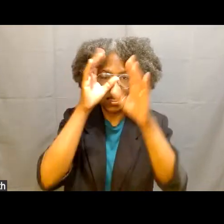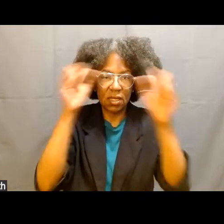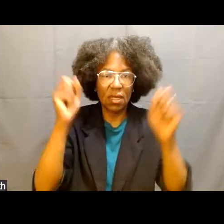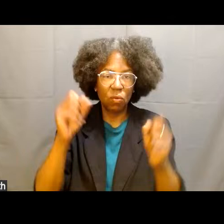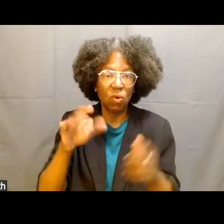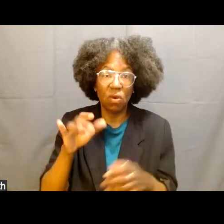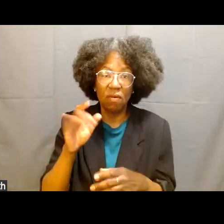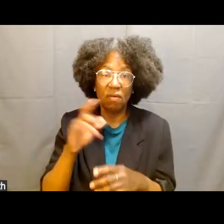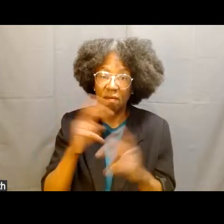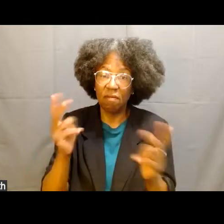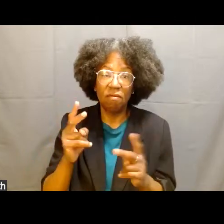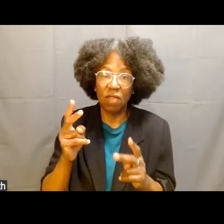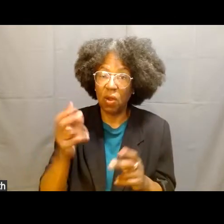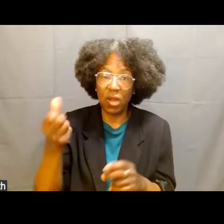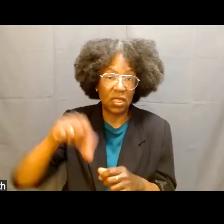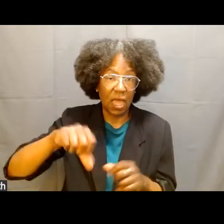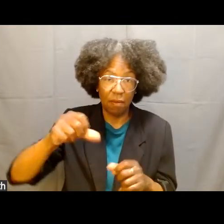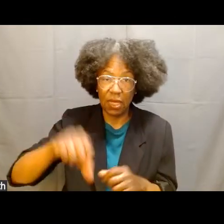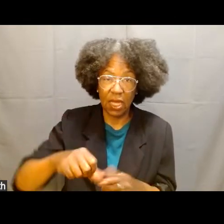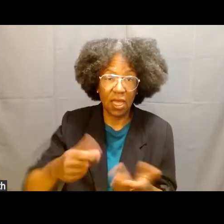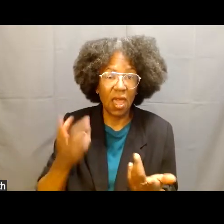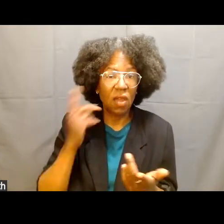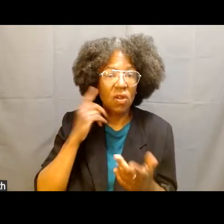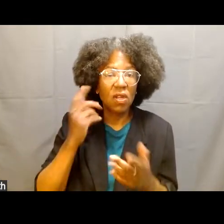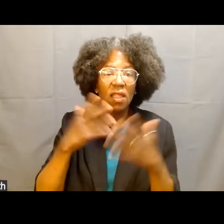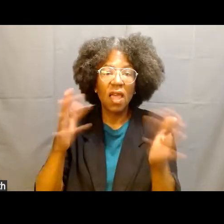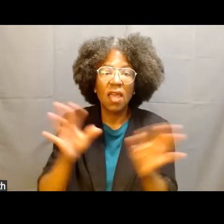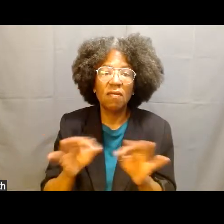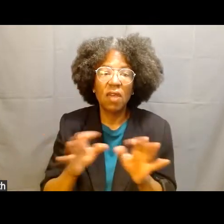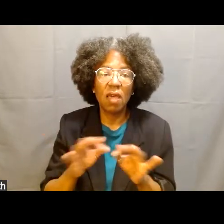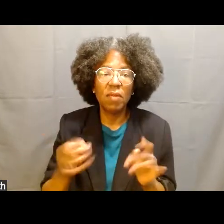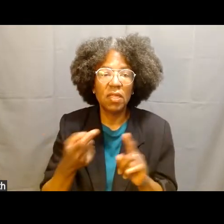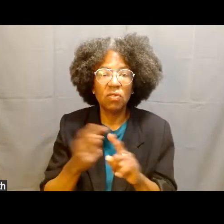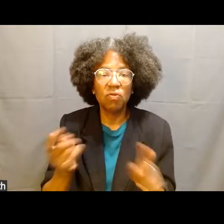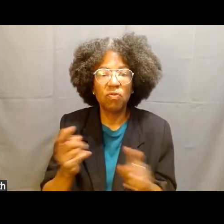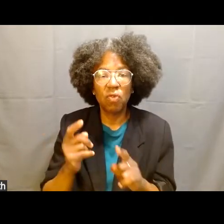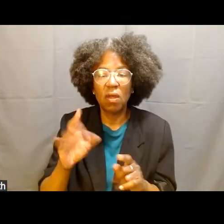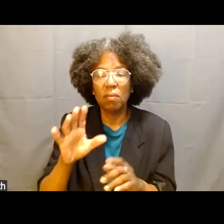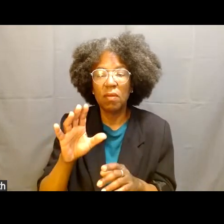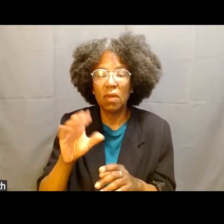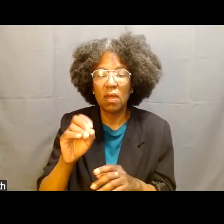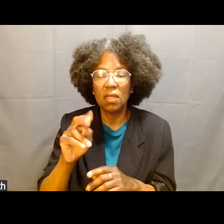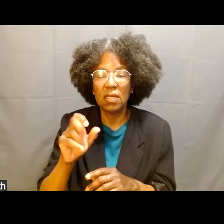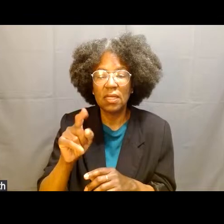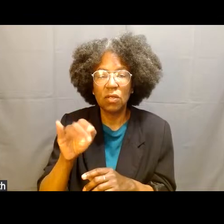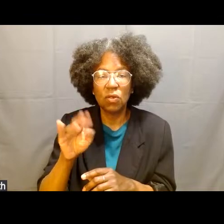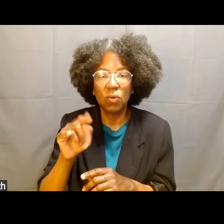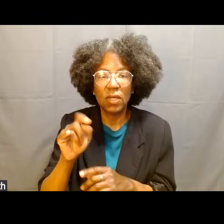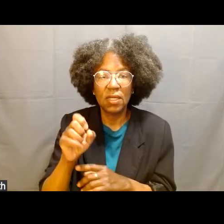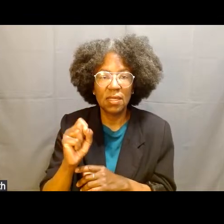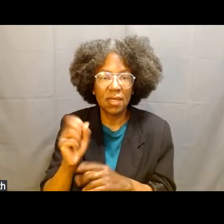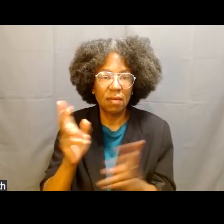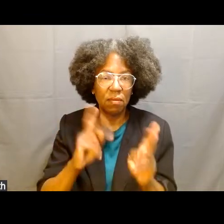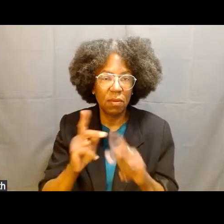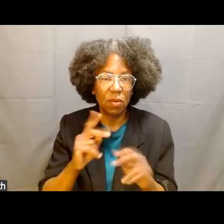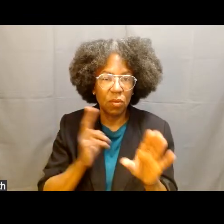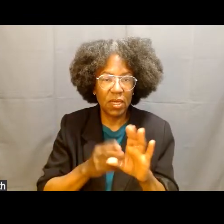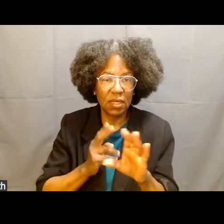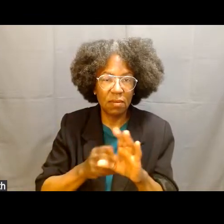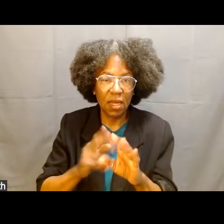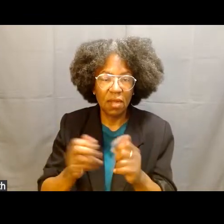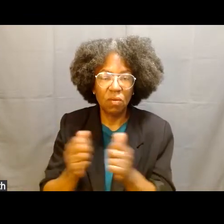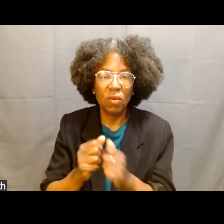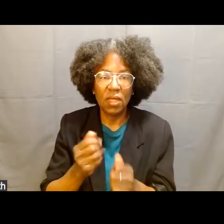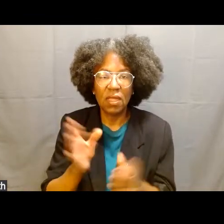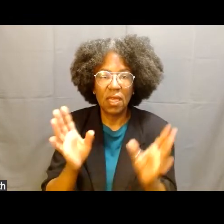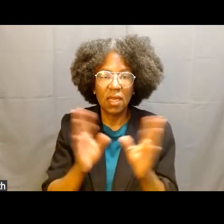heard lots of comments from constituents and people who participated in the conference on